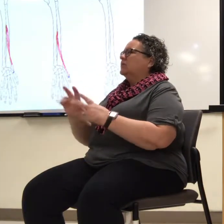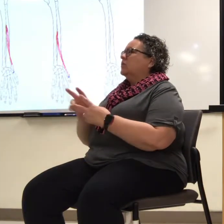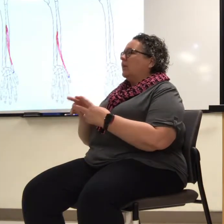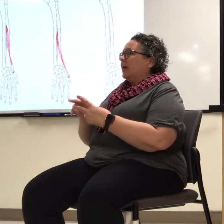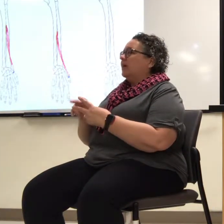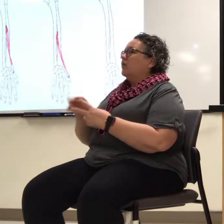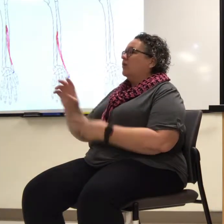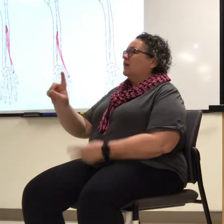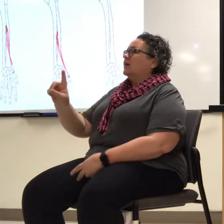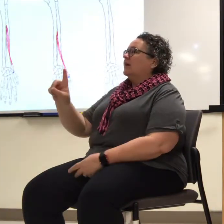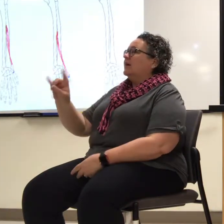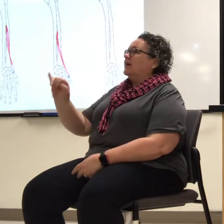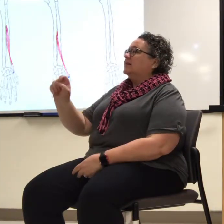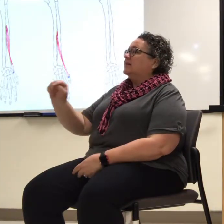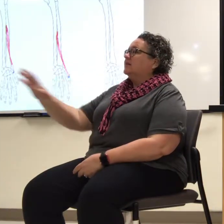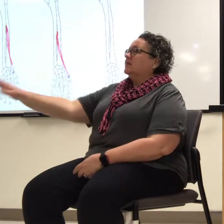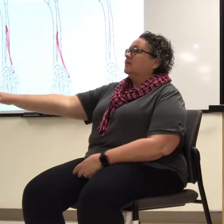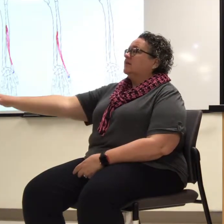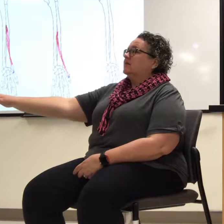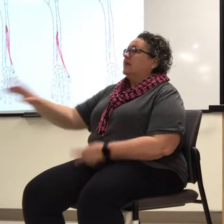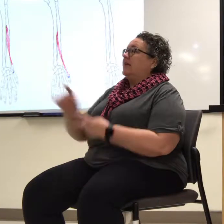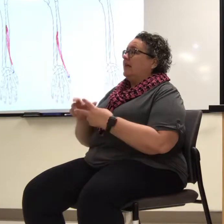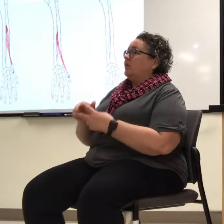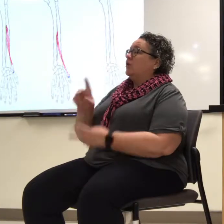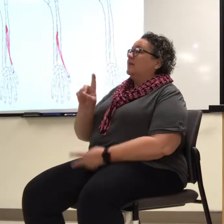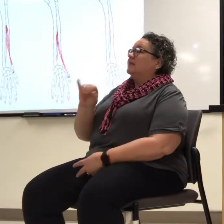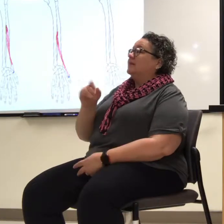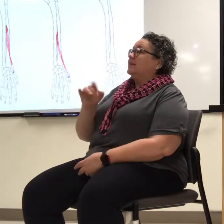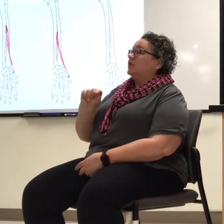pollicis. And don't put phalange.